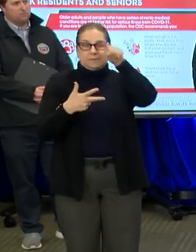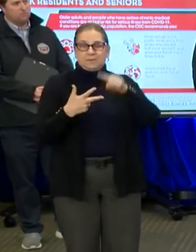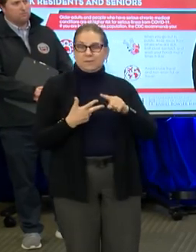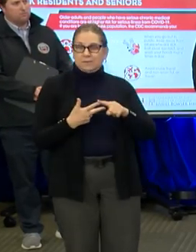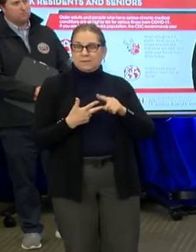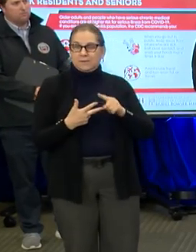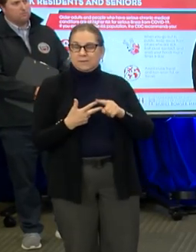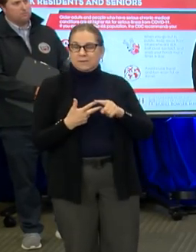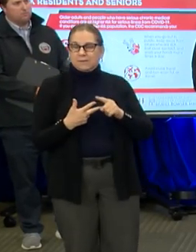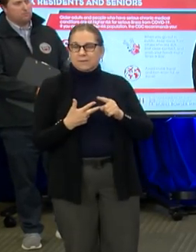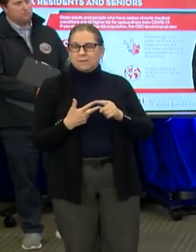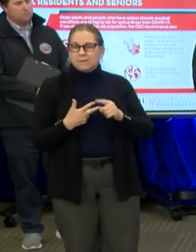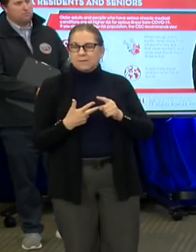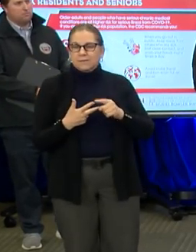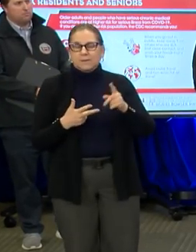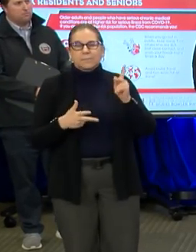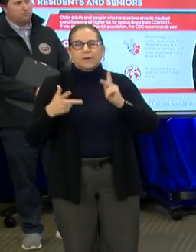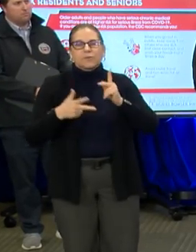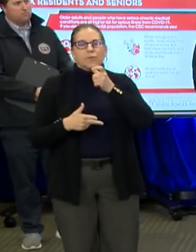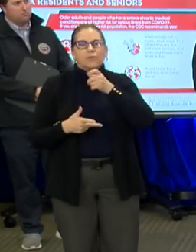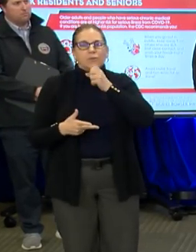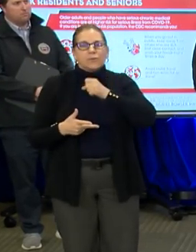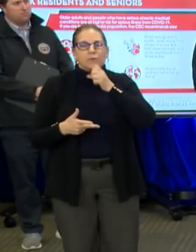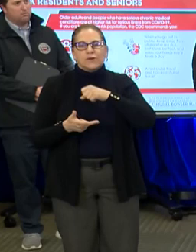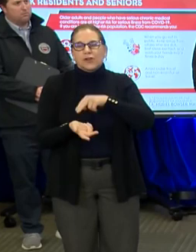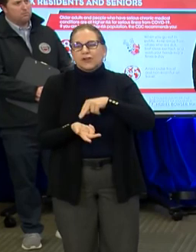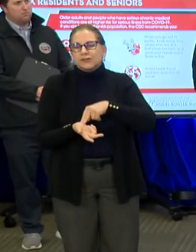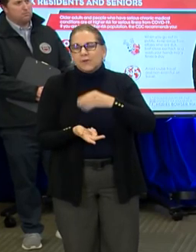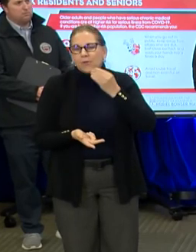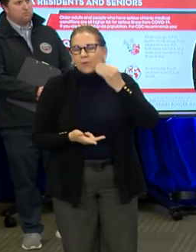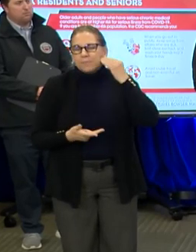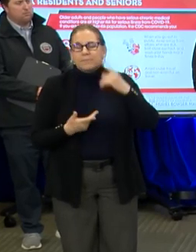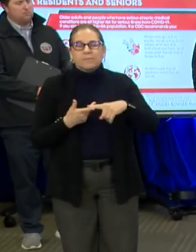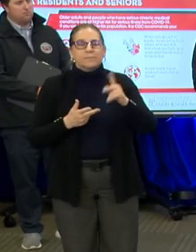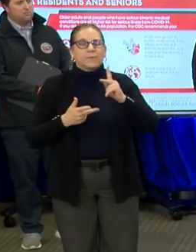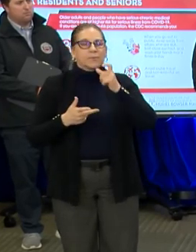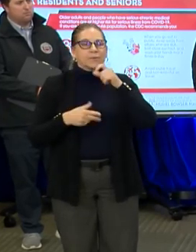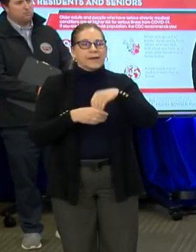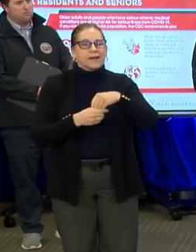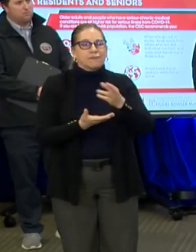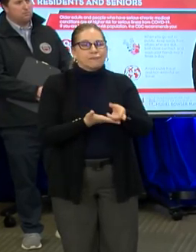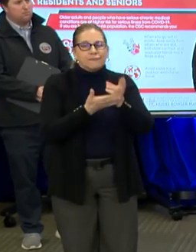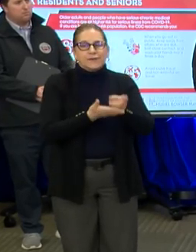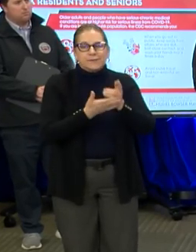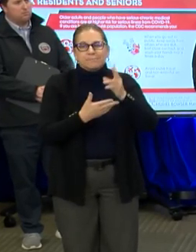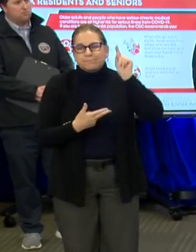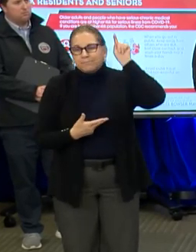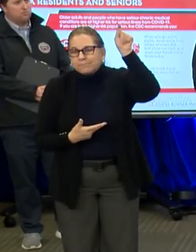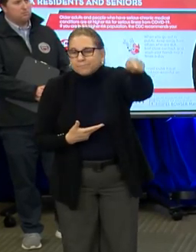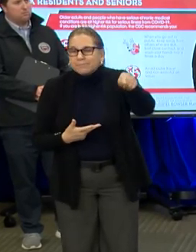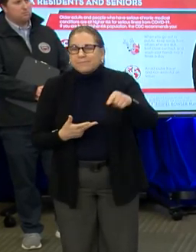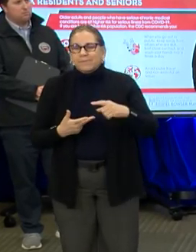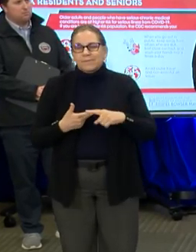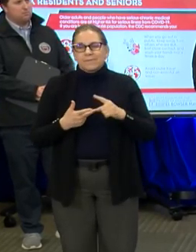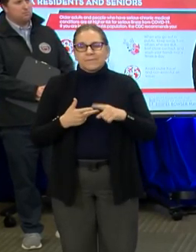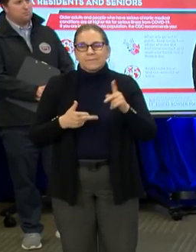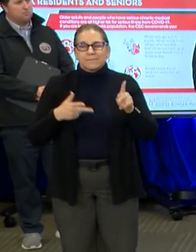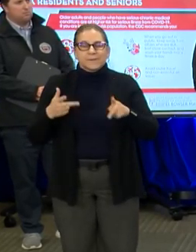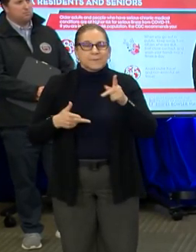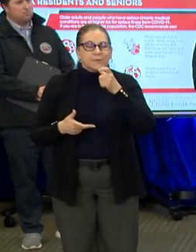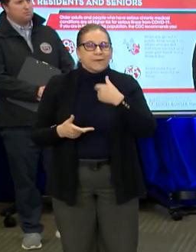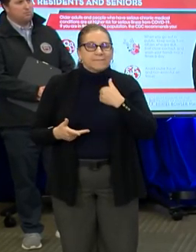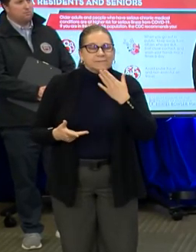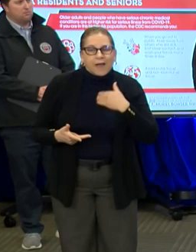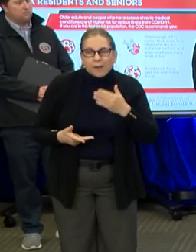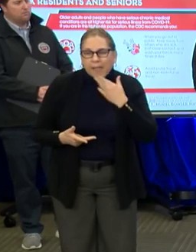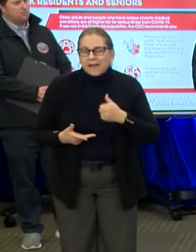symptoms, patients over the age of 65 with symptoms, and patients with underlying conditions such as diabetes, heart disease, and